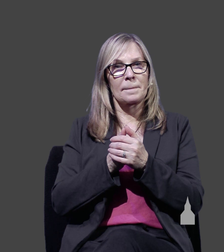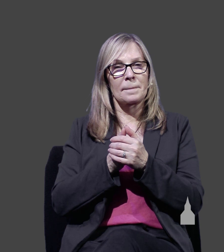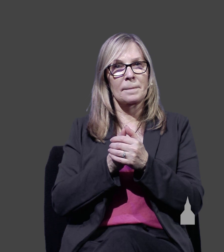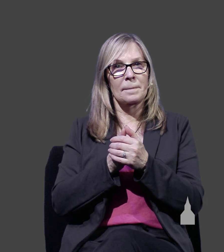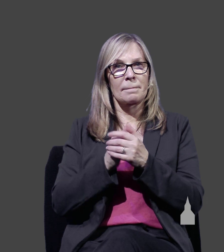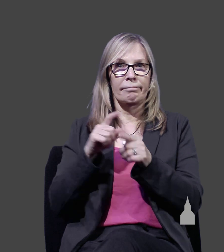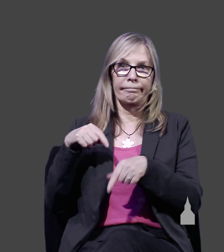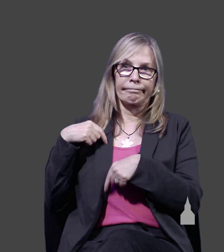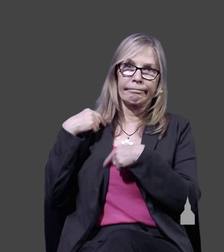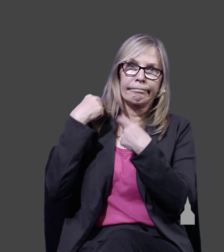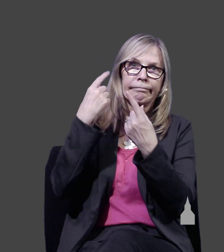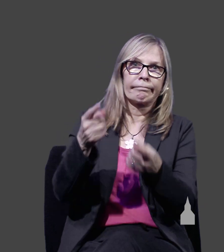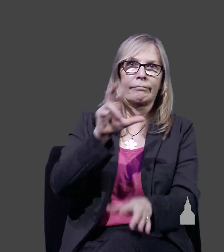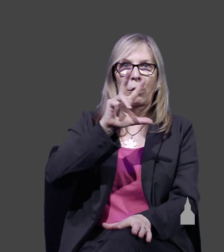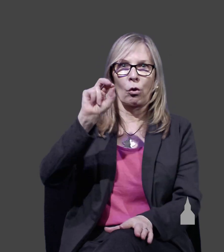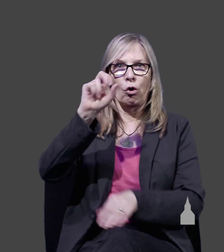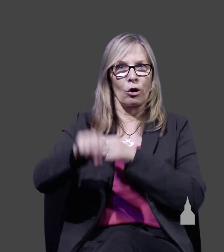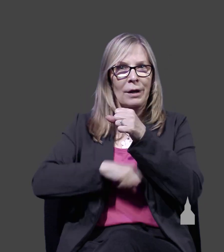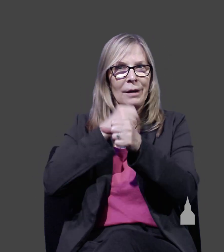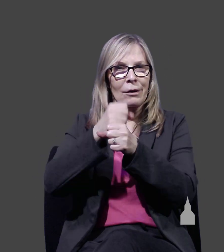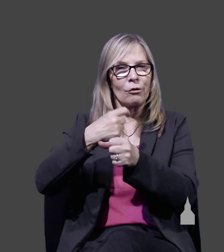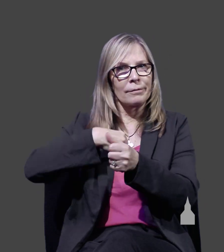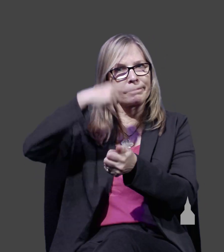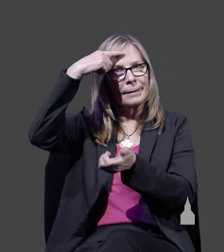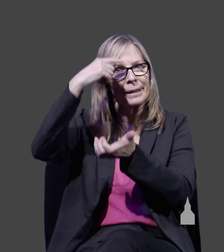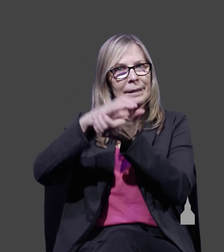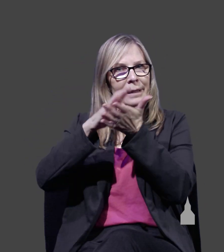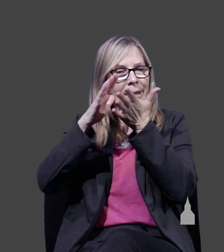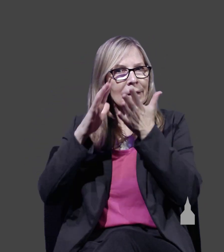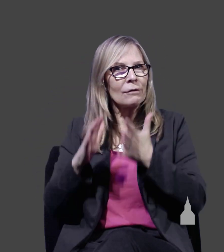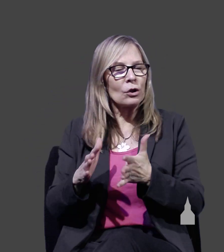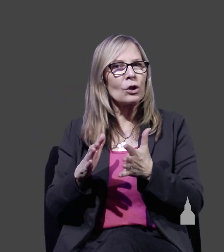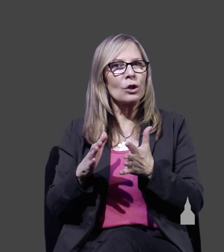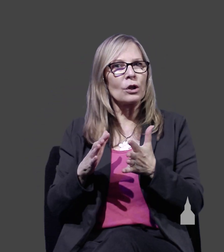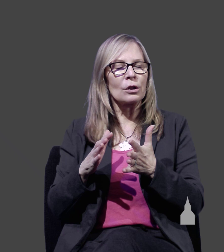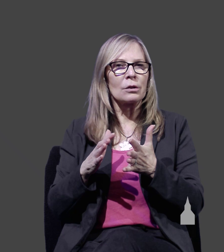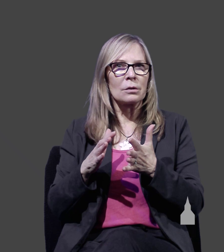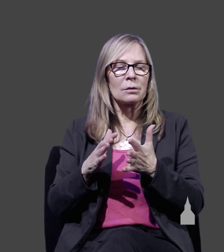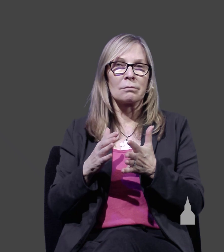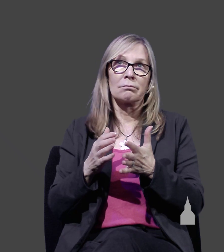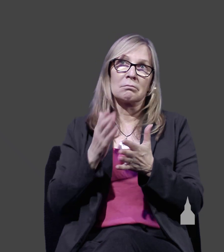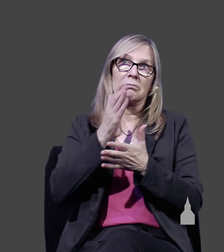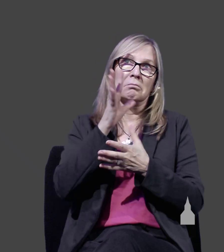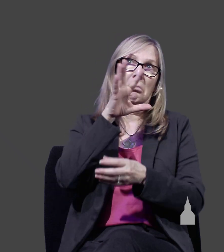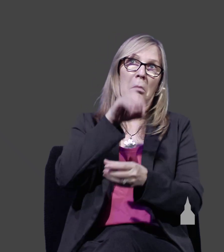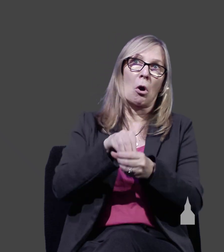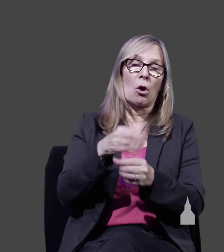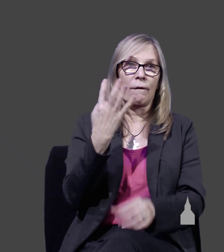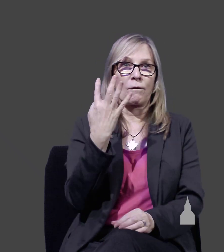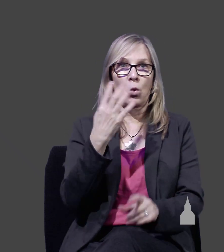Over the years, in the 30 years I've been a believer, Debbie and I have been a part of 4 different churches,